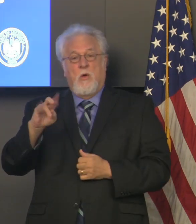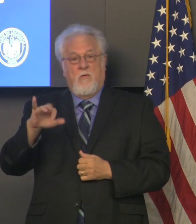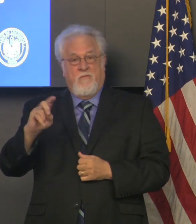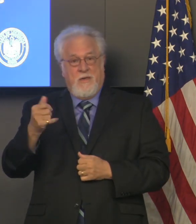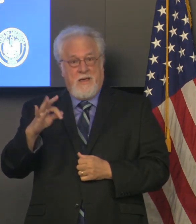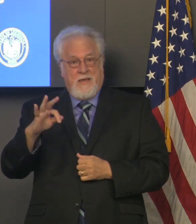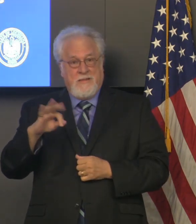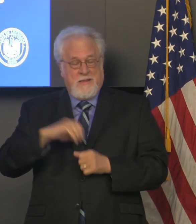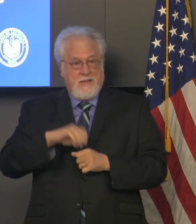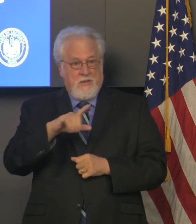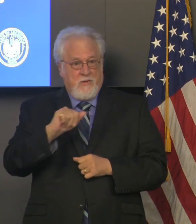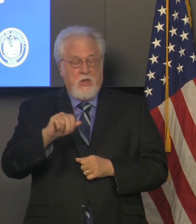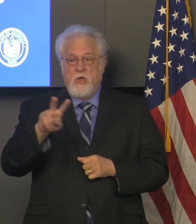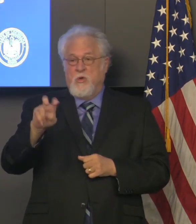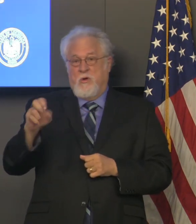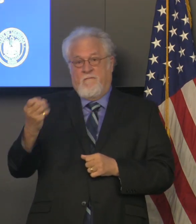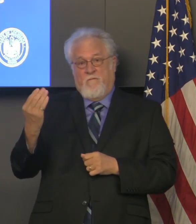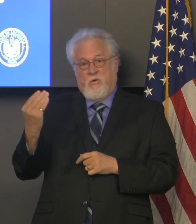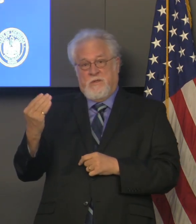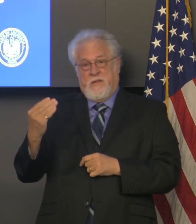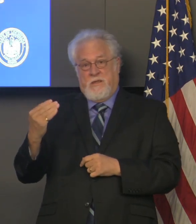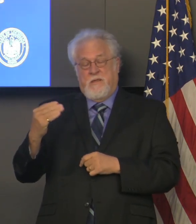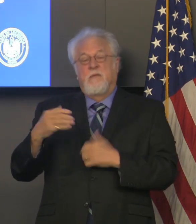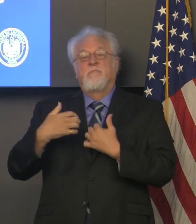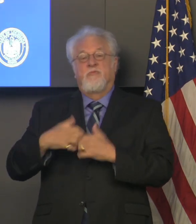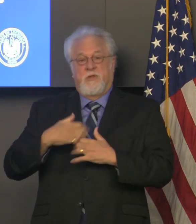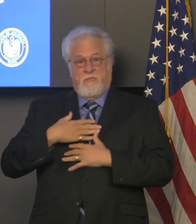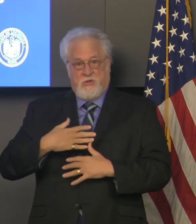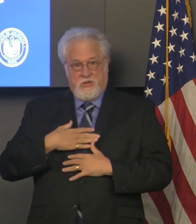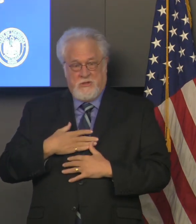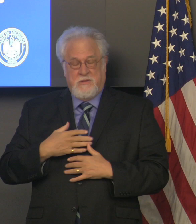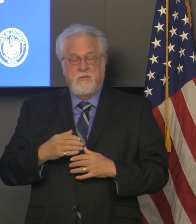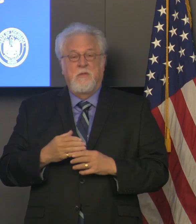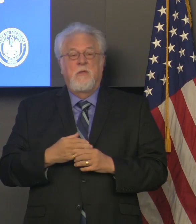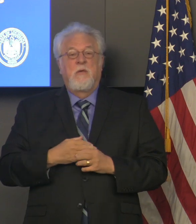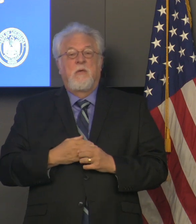state of Louisiana, 214 of whom are on mechanical ventilators.